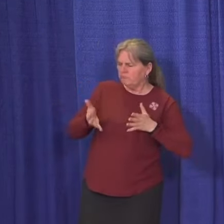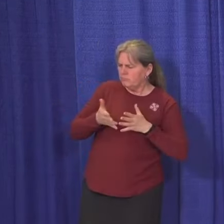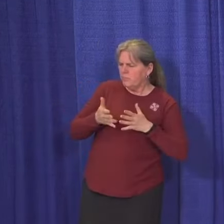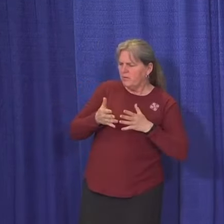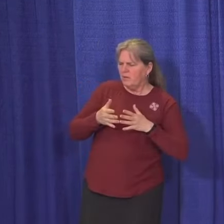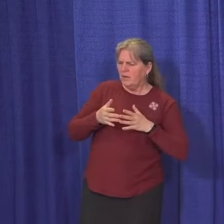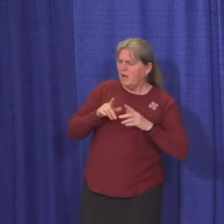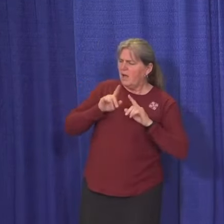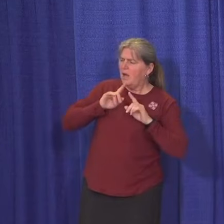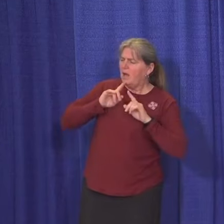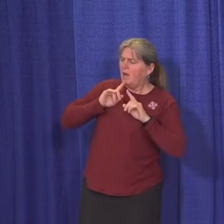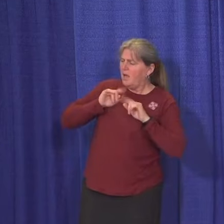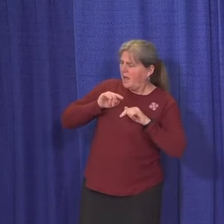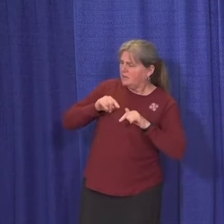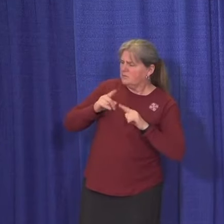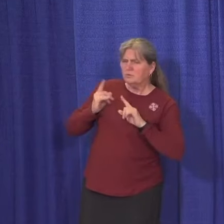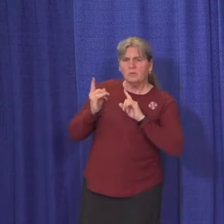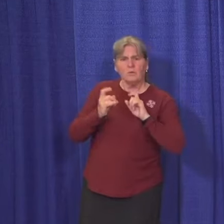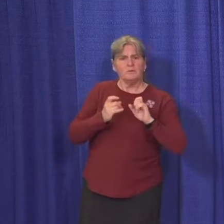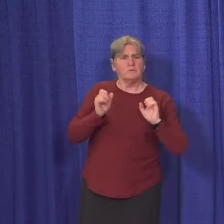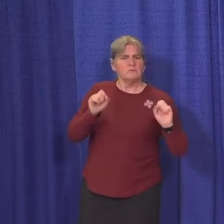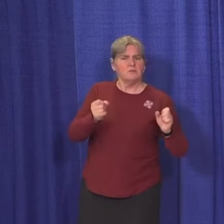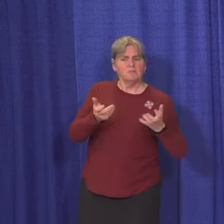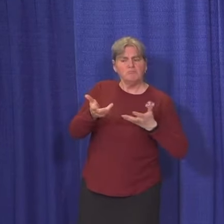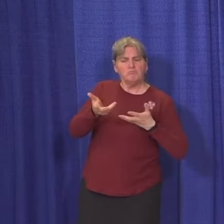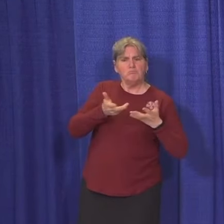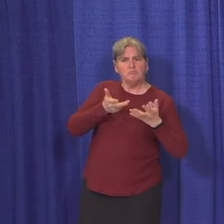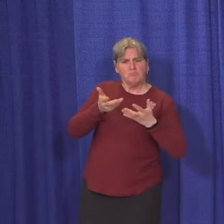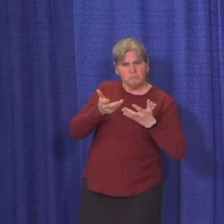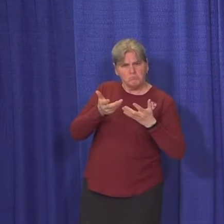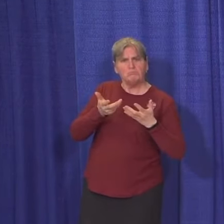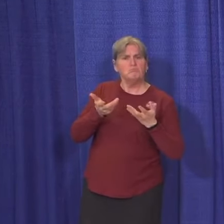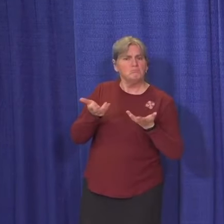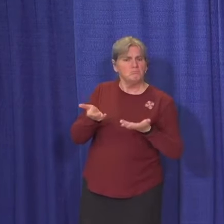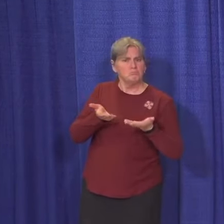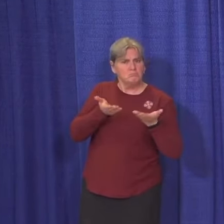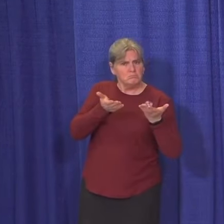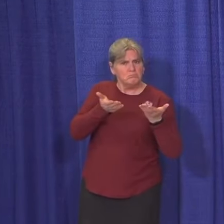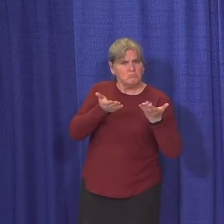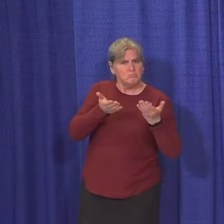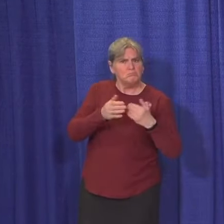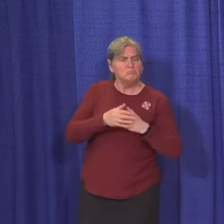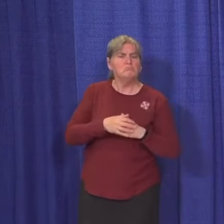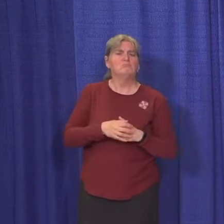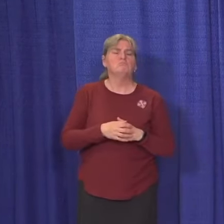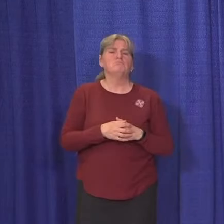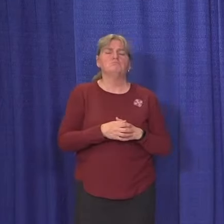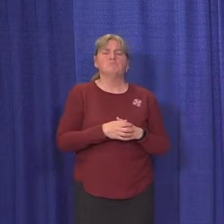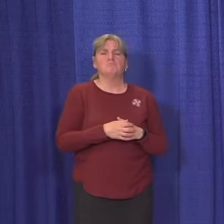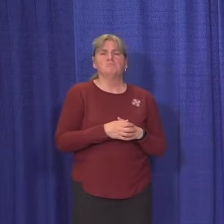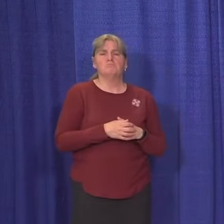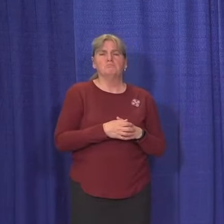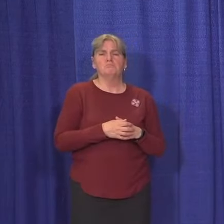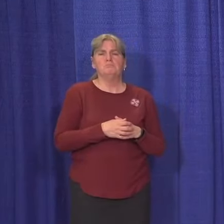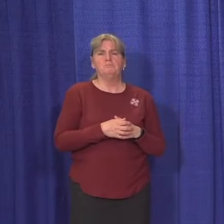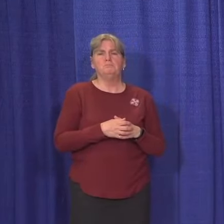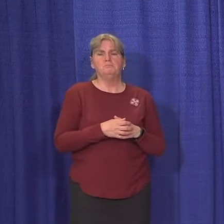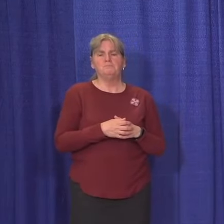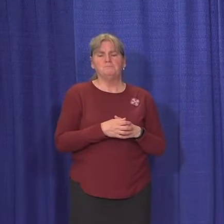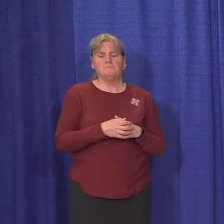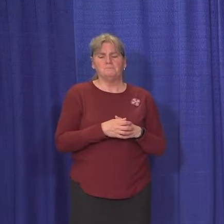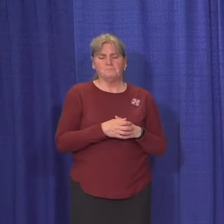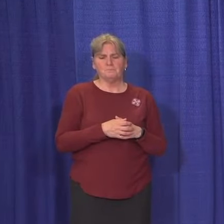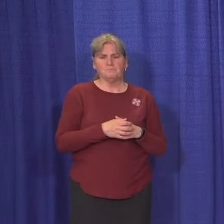answered, to work with them to move them into the camp of receiving